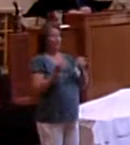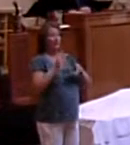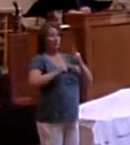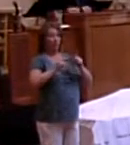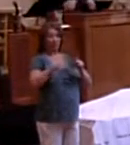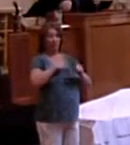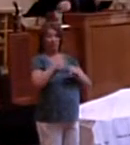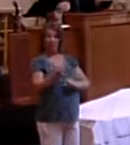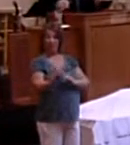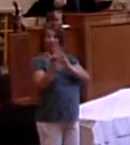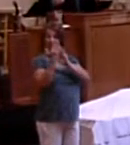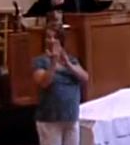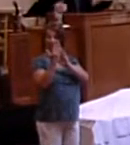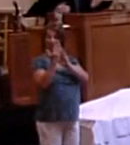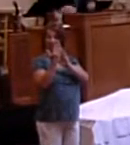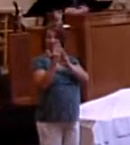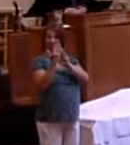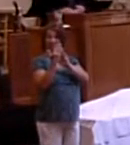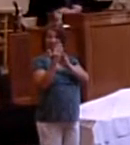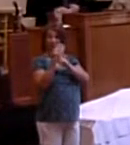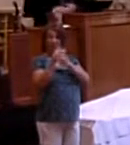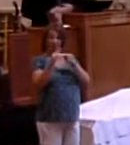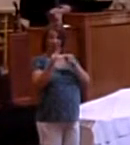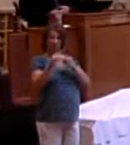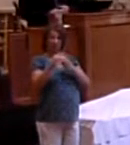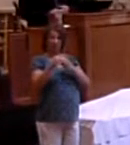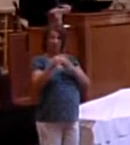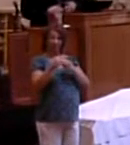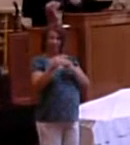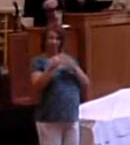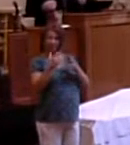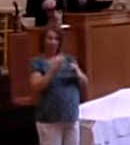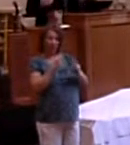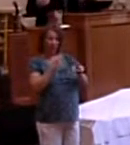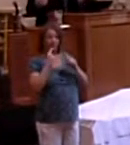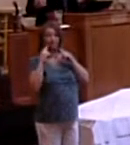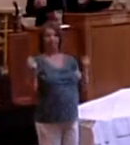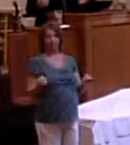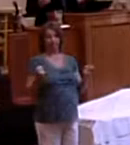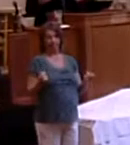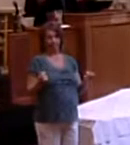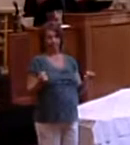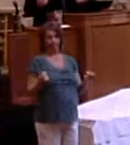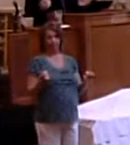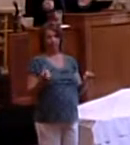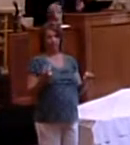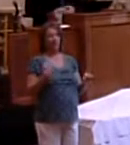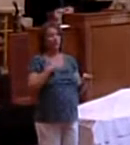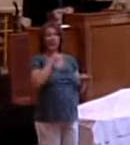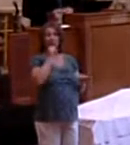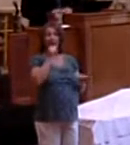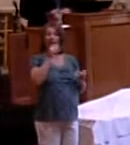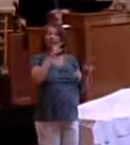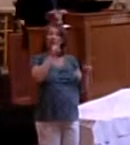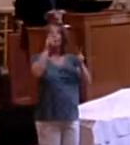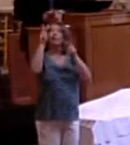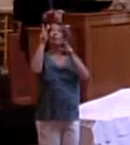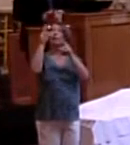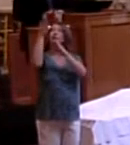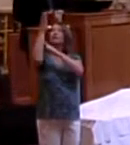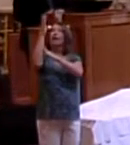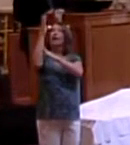facing are centered around sin and not really facing God, not really coming toward God, but moving away from